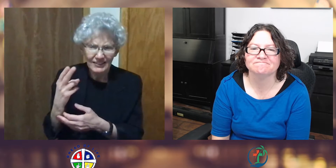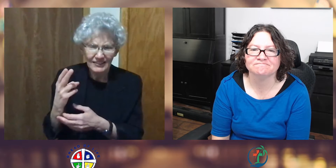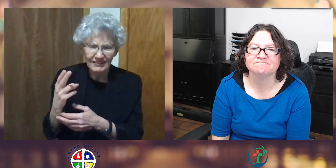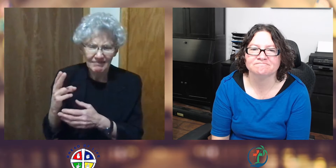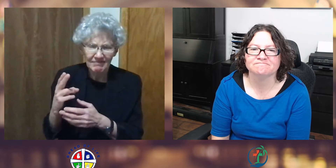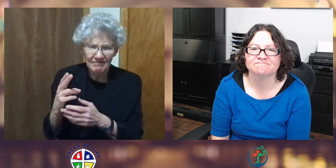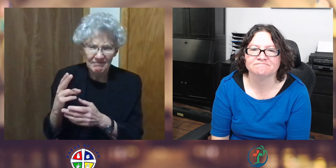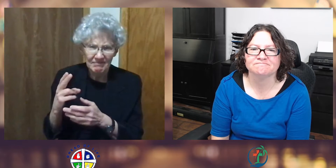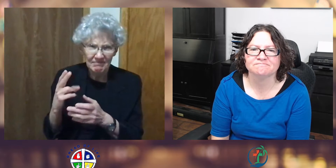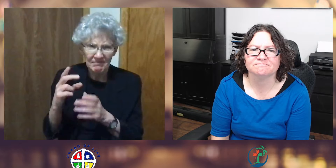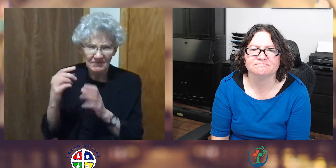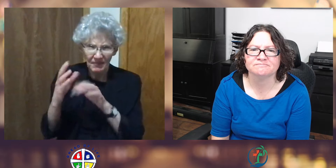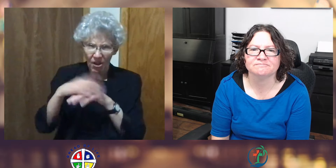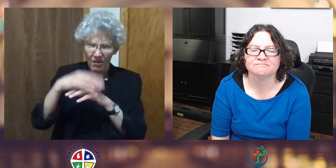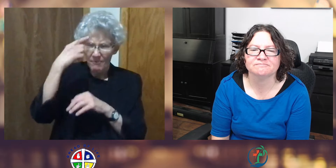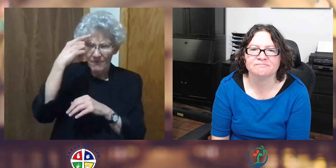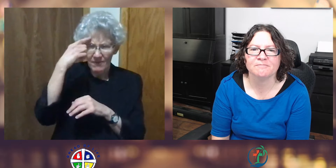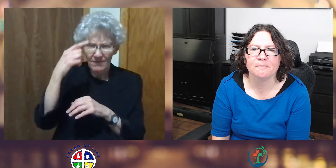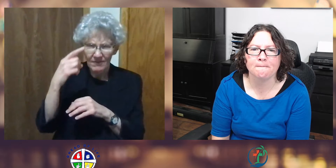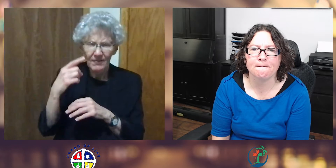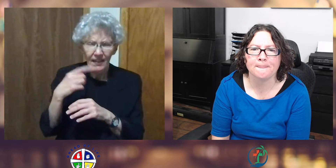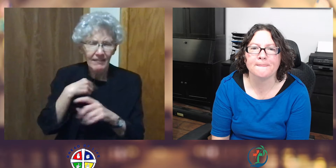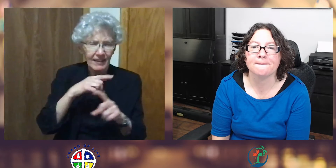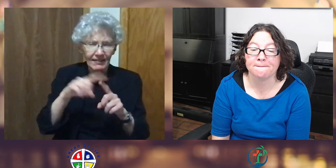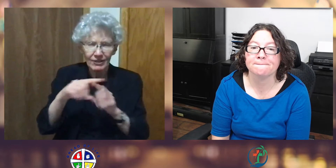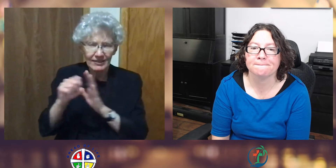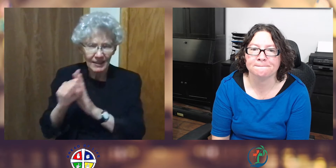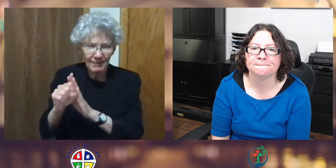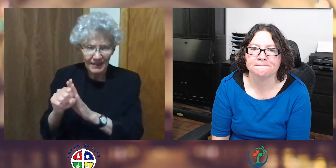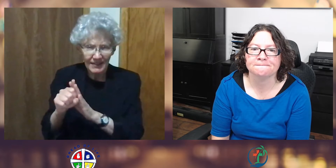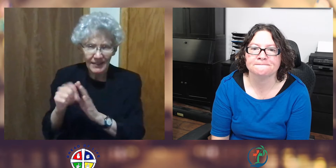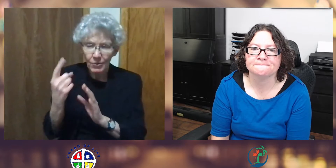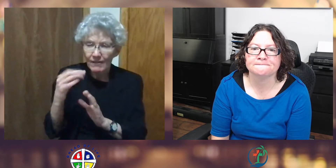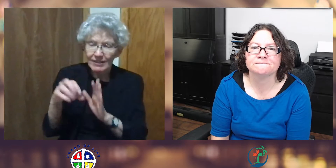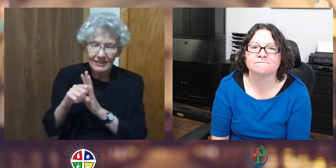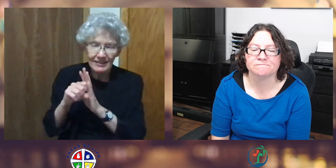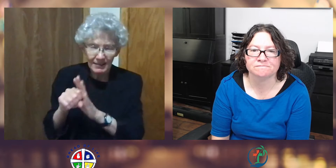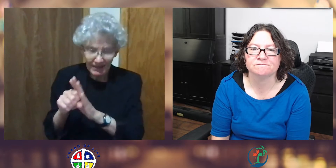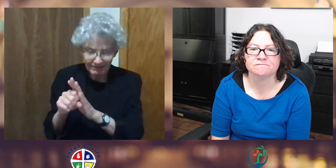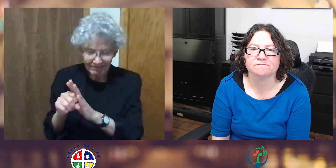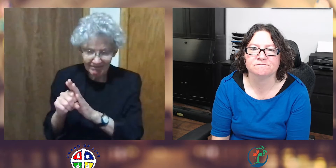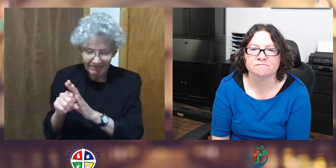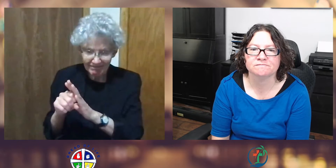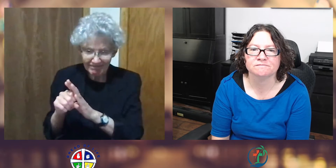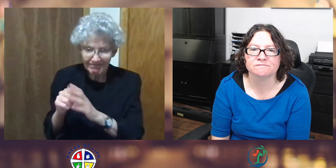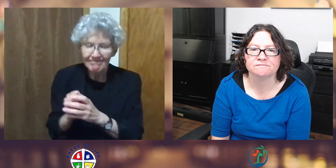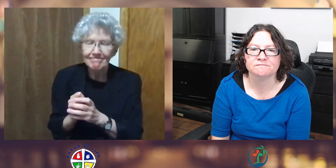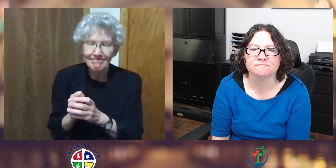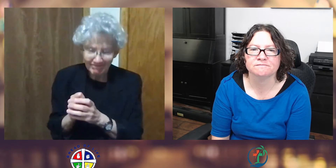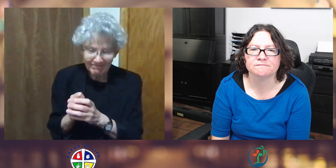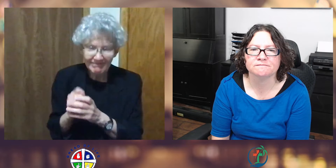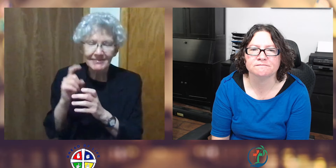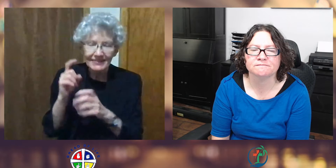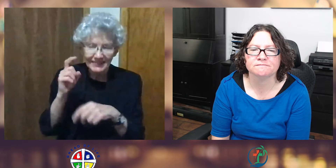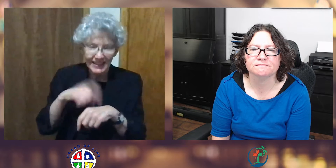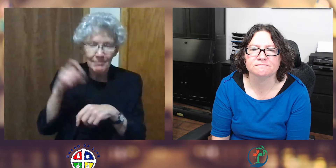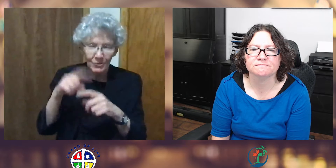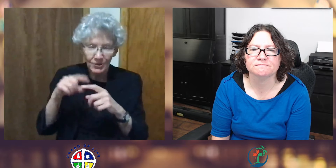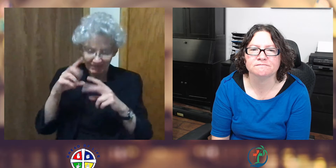religious teacher, and I know very little about religion. From what I understand, Jesus doesn't love everything about religion.